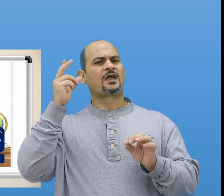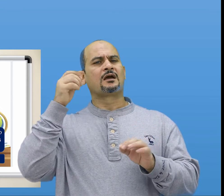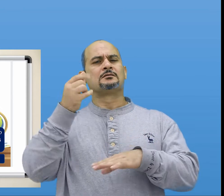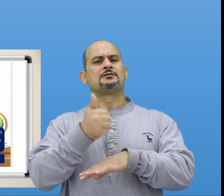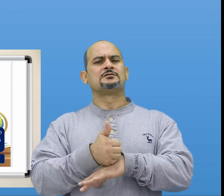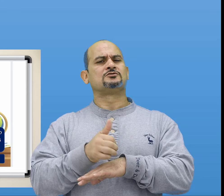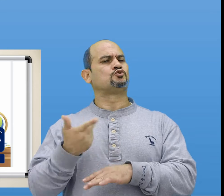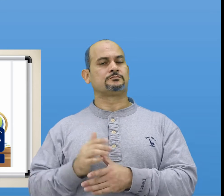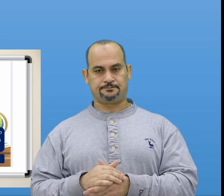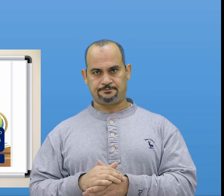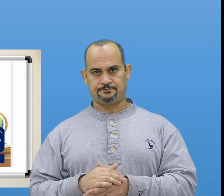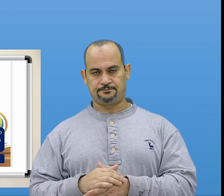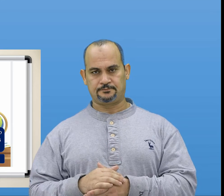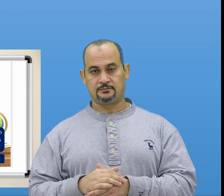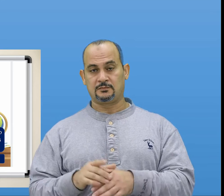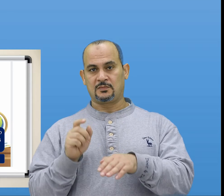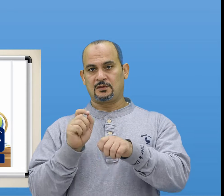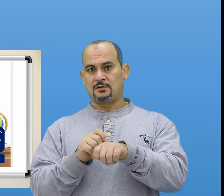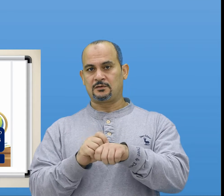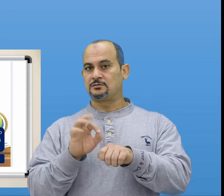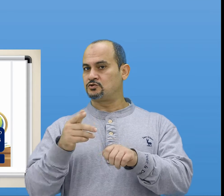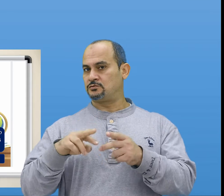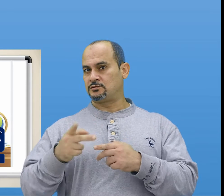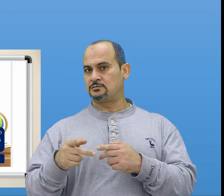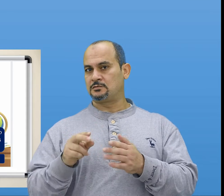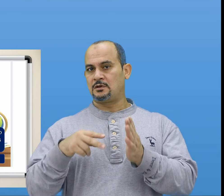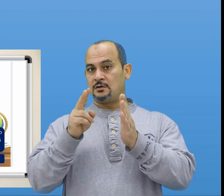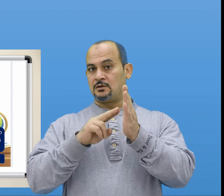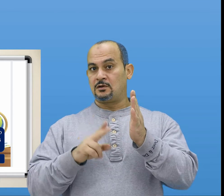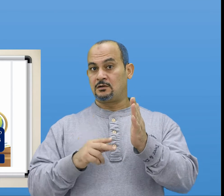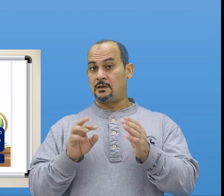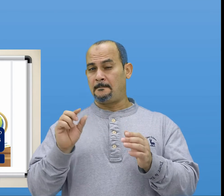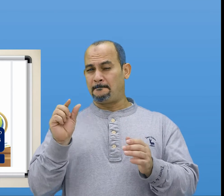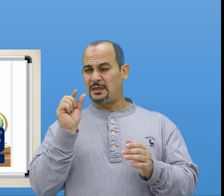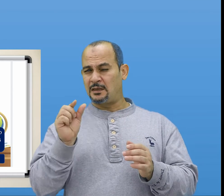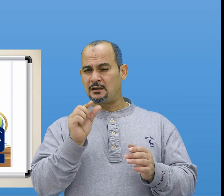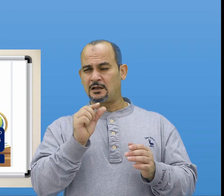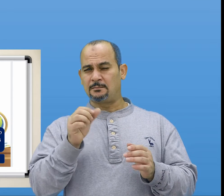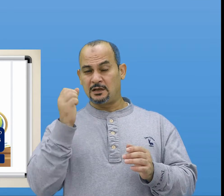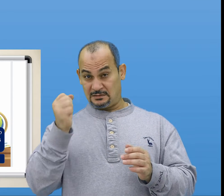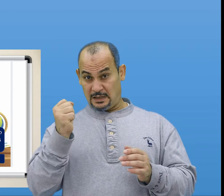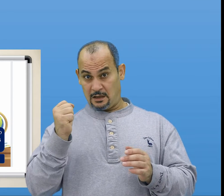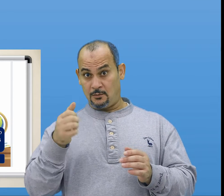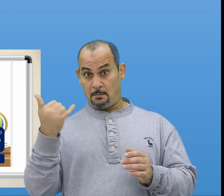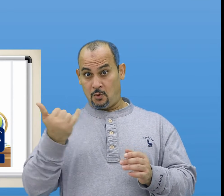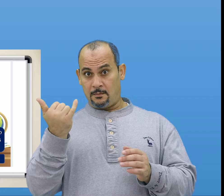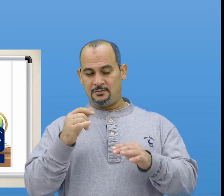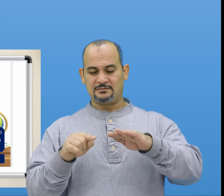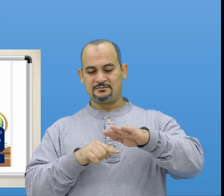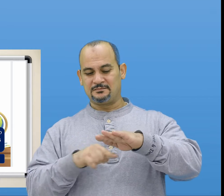It's a curved, flat piece of wood that can be thrown so as it's returned to the thrower. So you throw it and it comes back